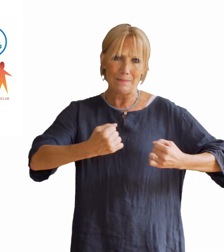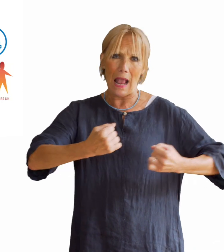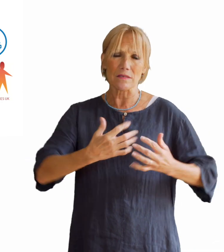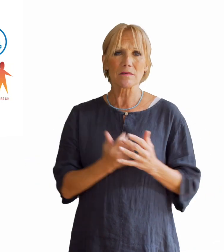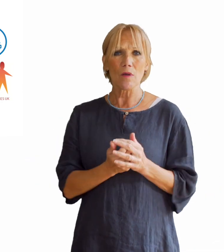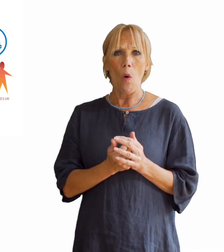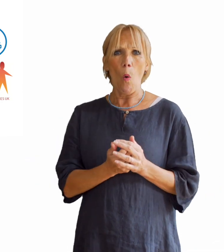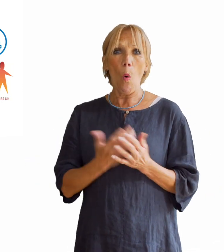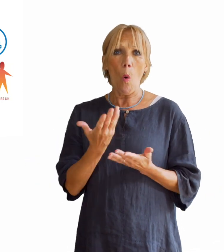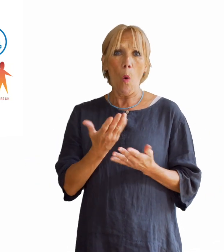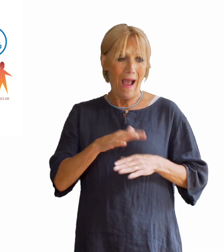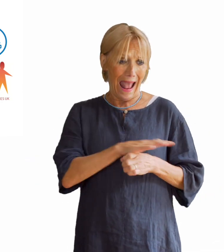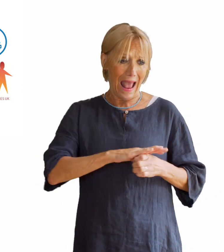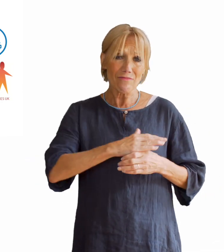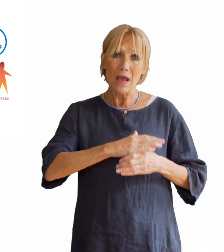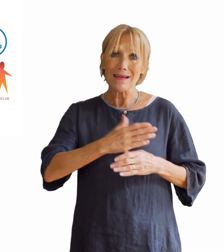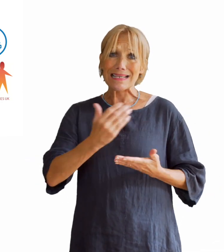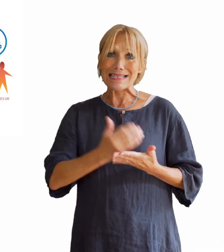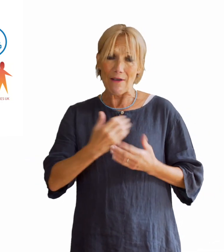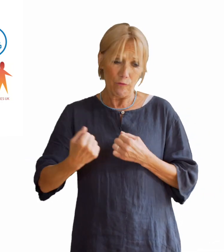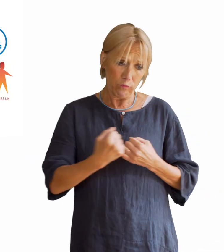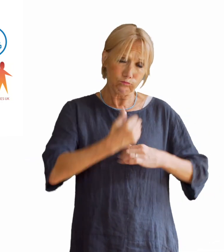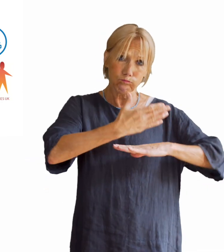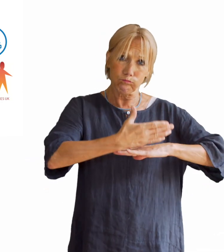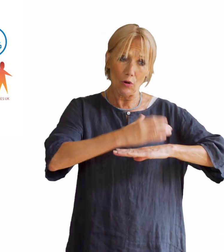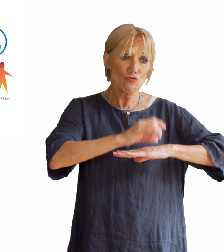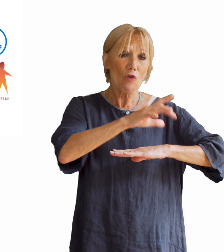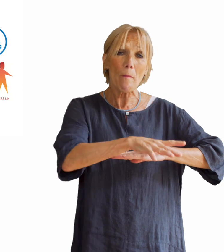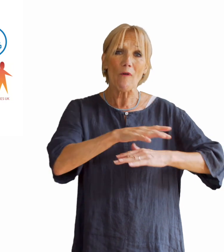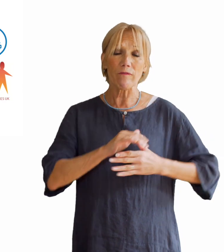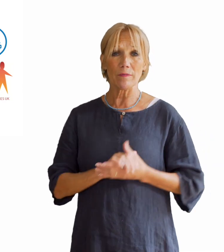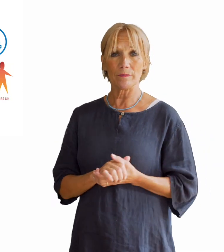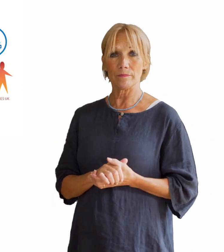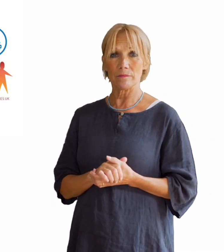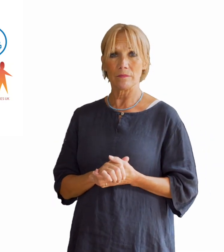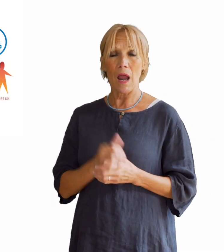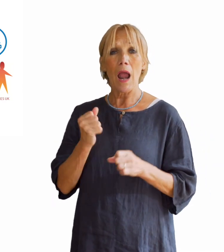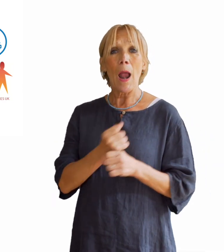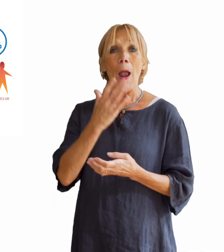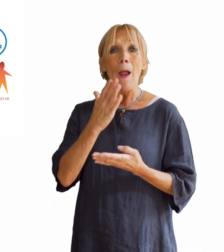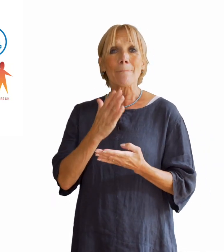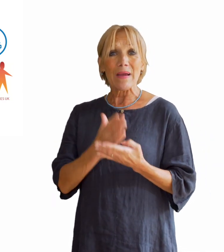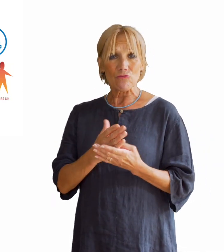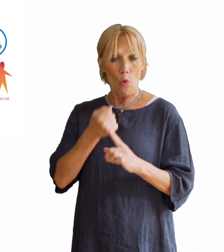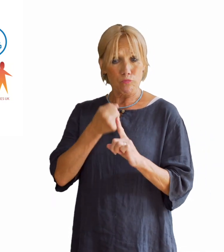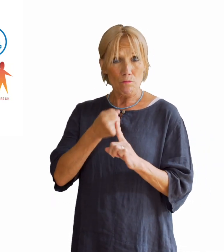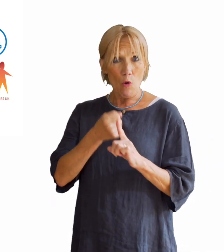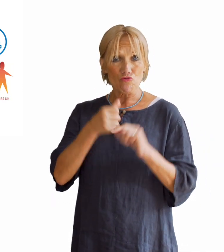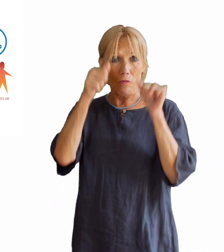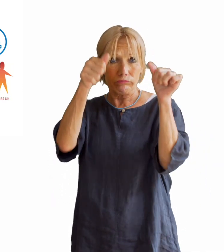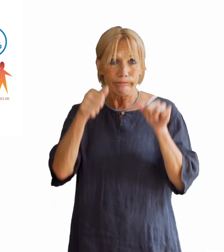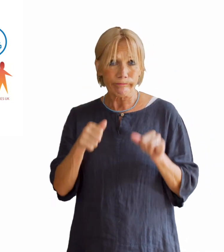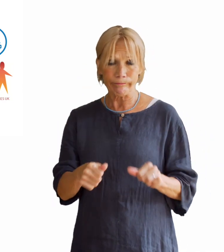least, a safe and convenient drop-off point. Try to ensure promotional material and outreach activities target